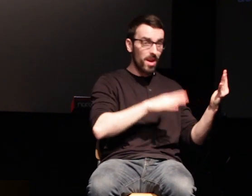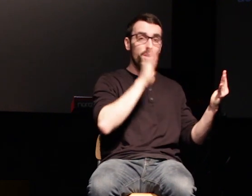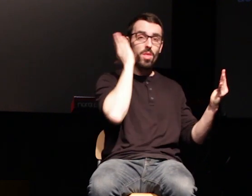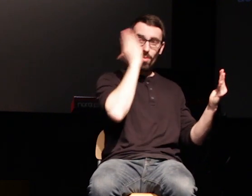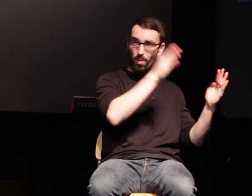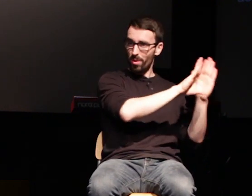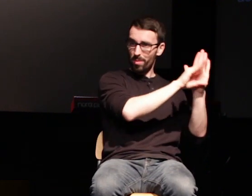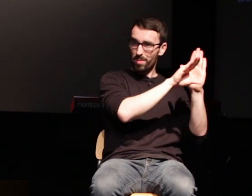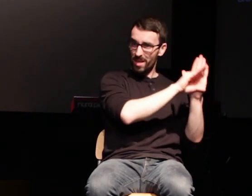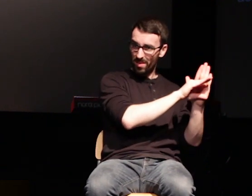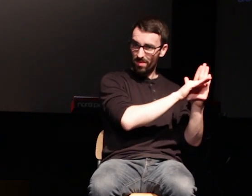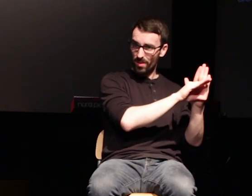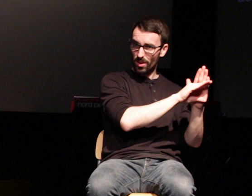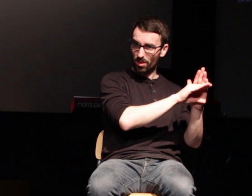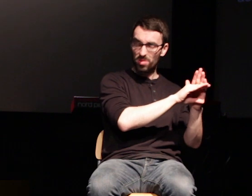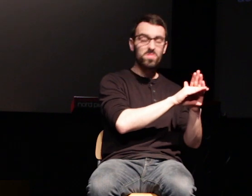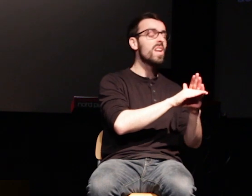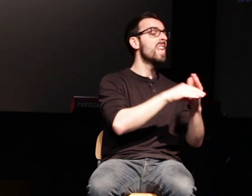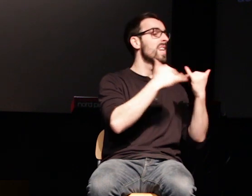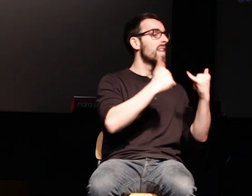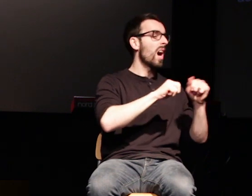has fruit all over the place.